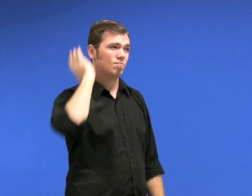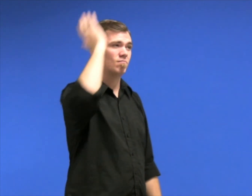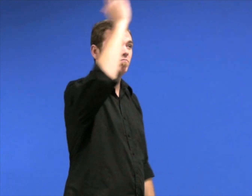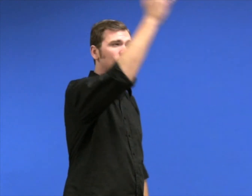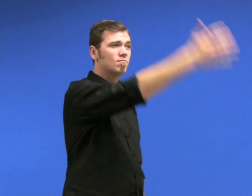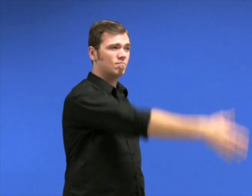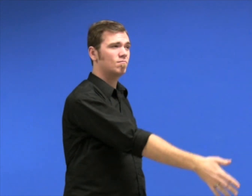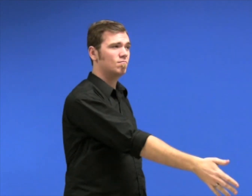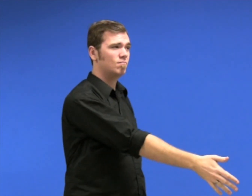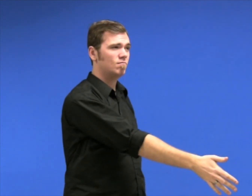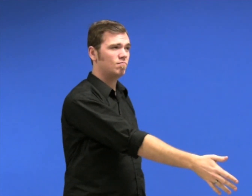Far in the future.